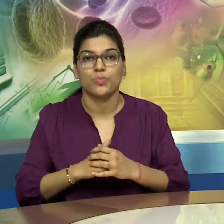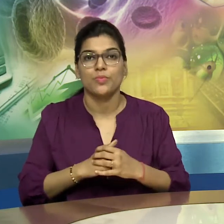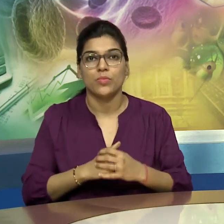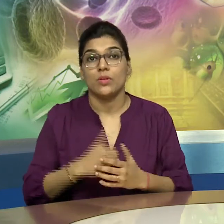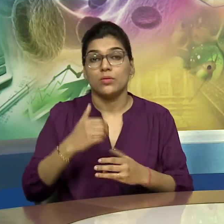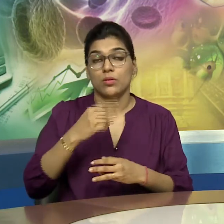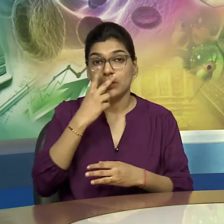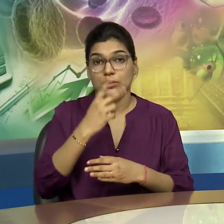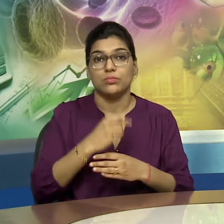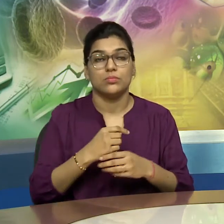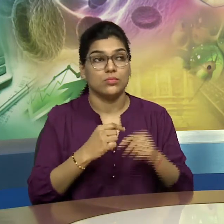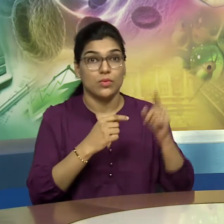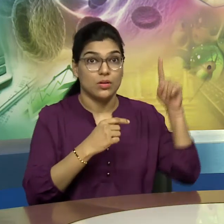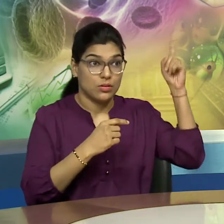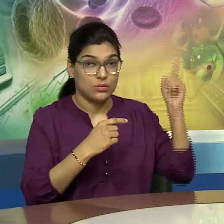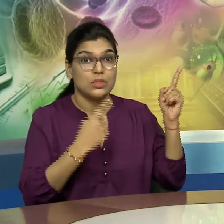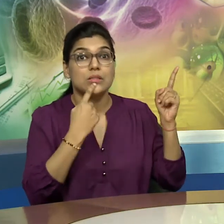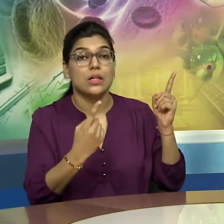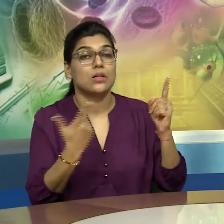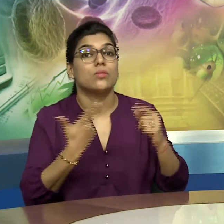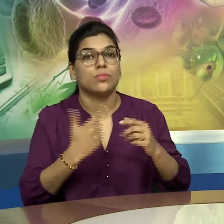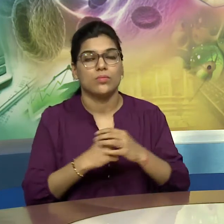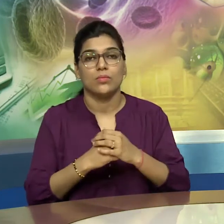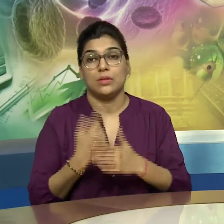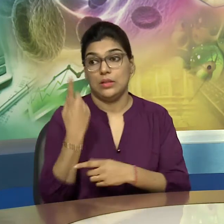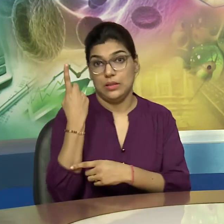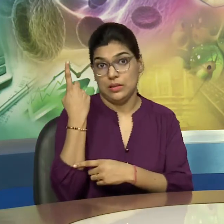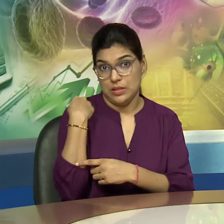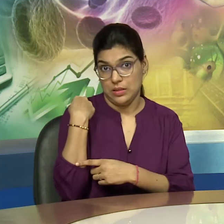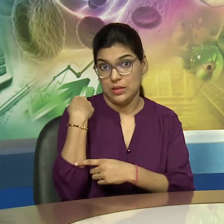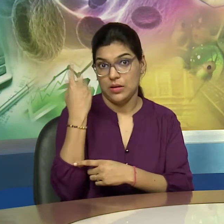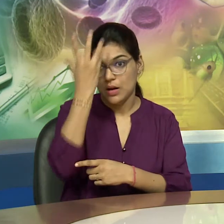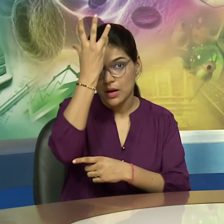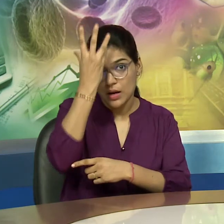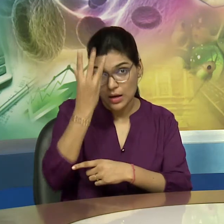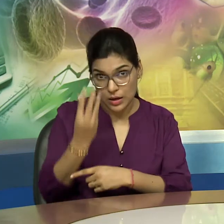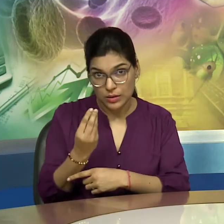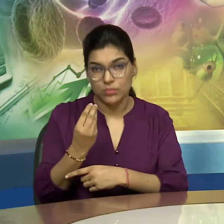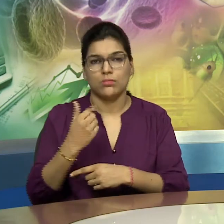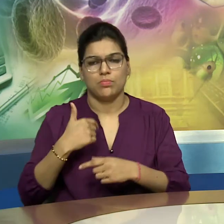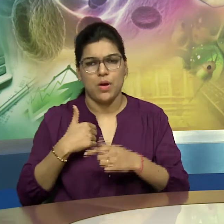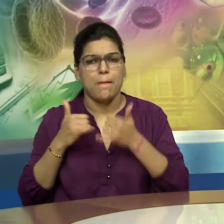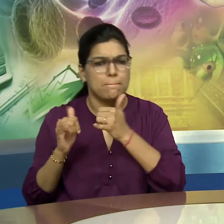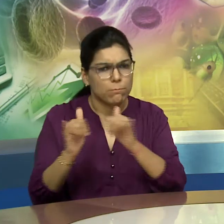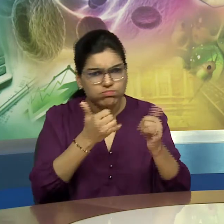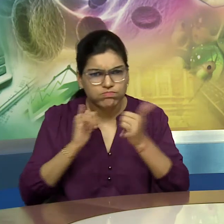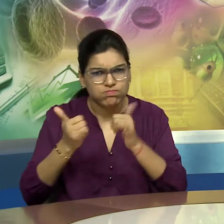is to be used in the middle. It says like yesterday